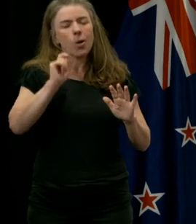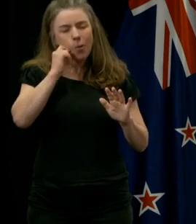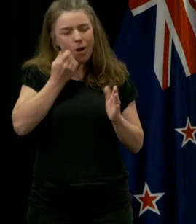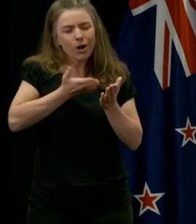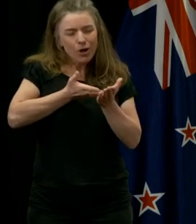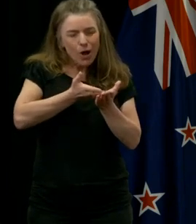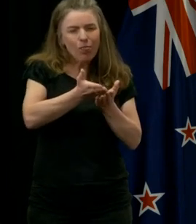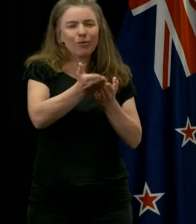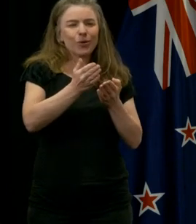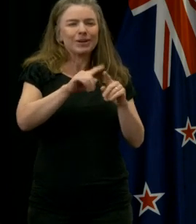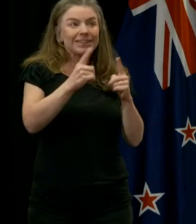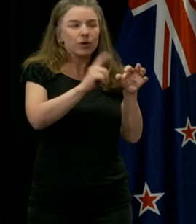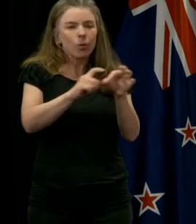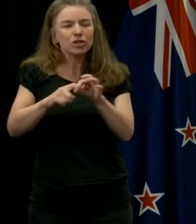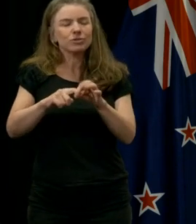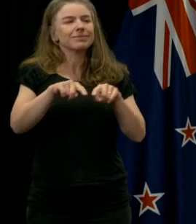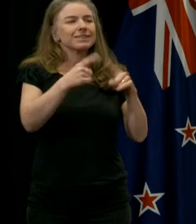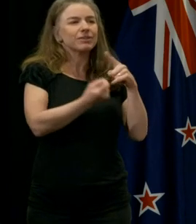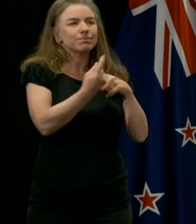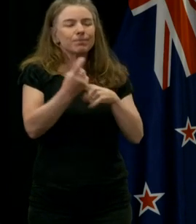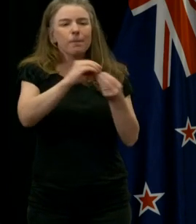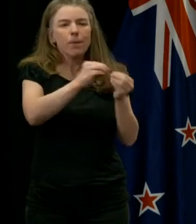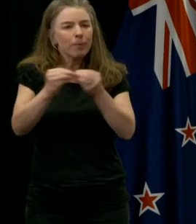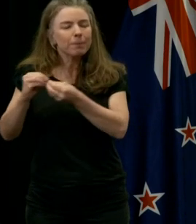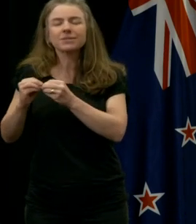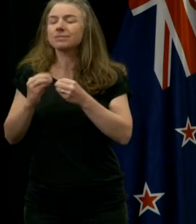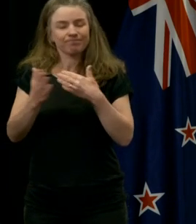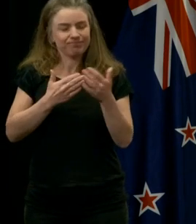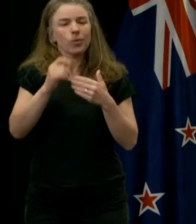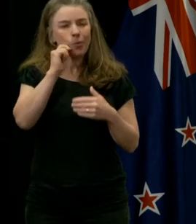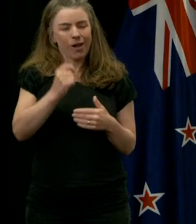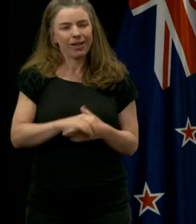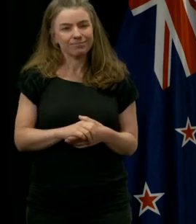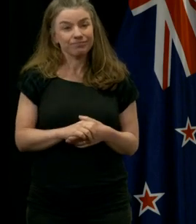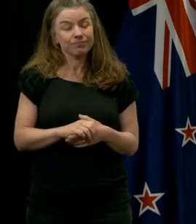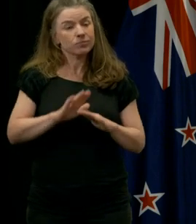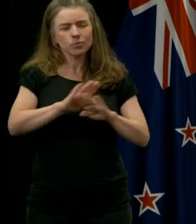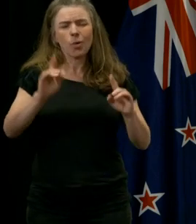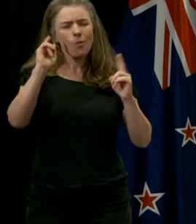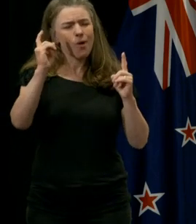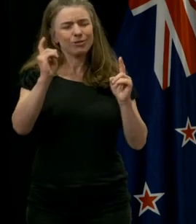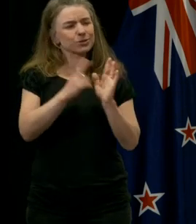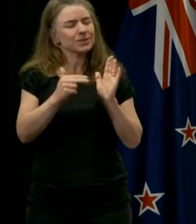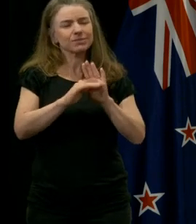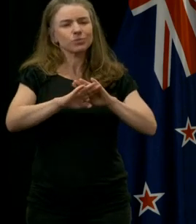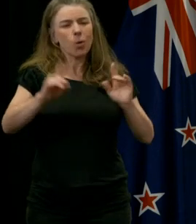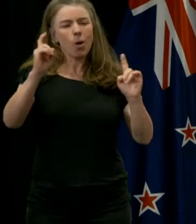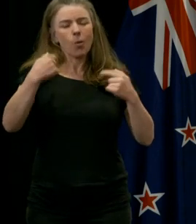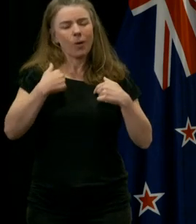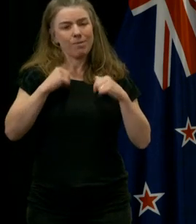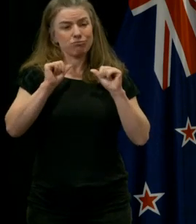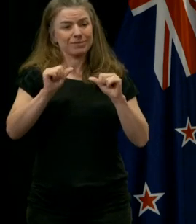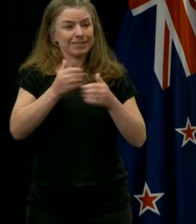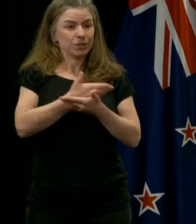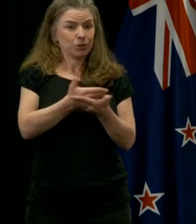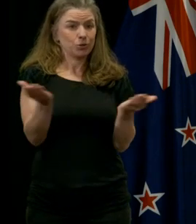work through this as we transition. That is the best way that we can assure the New Zealand public that we are protecting